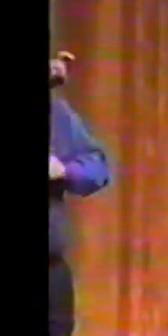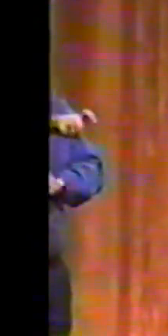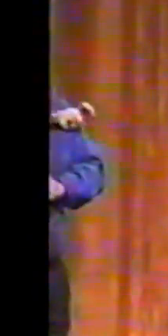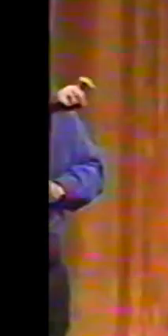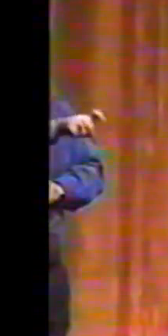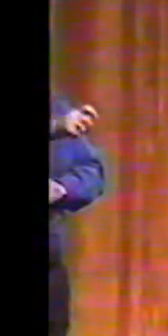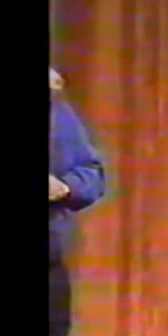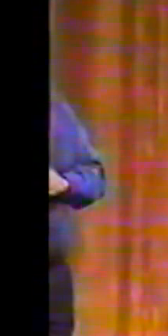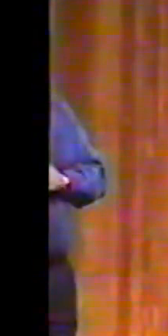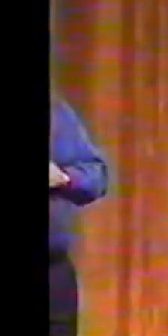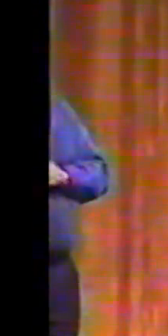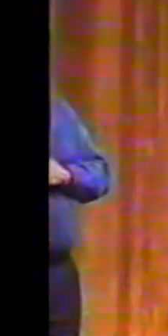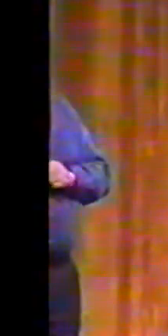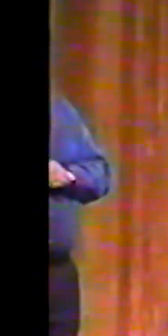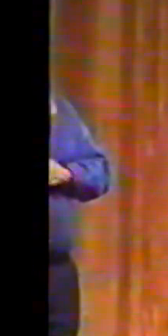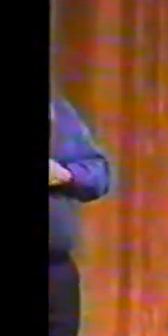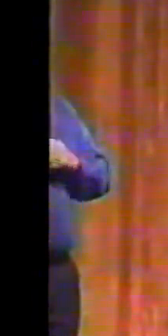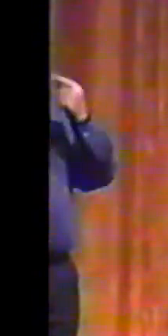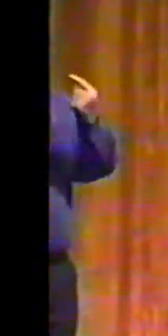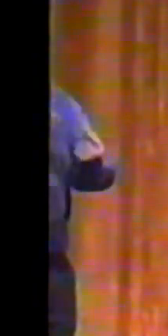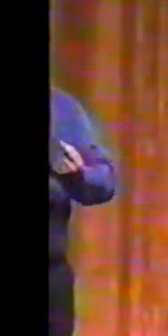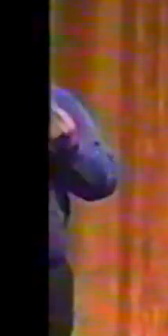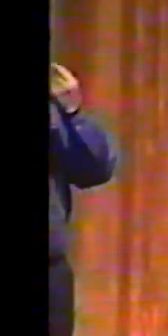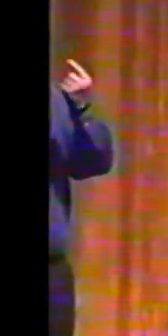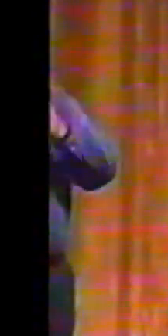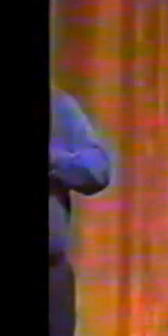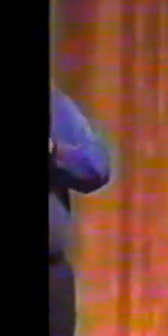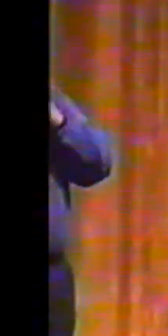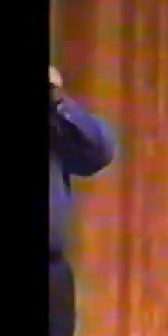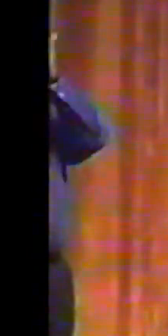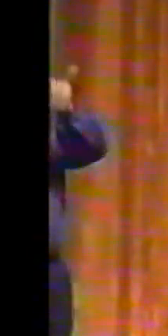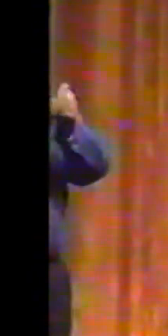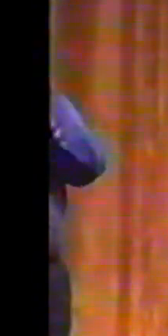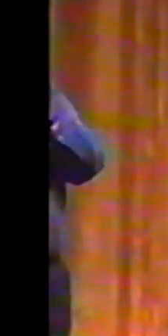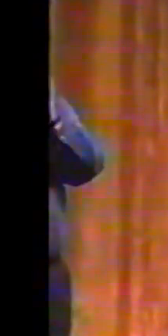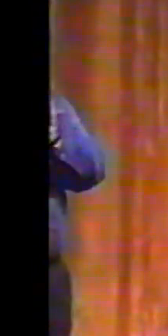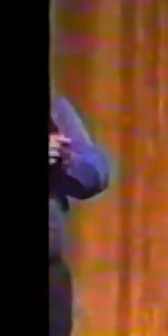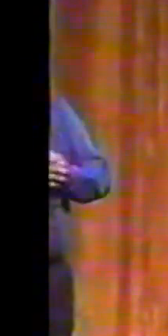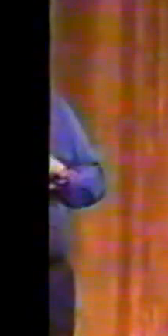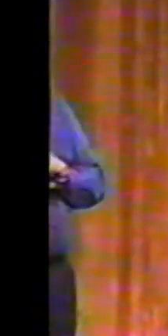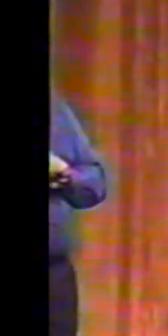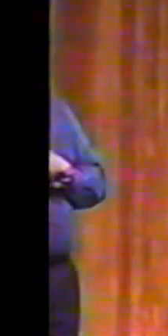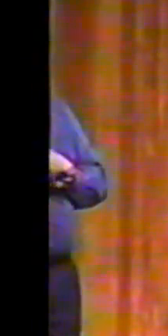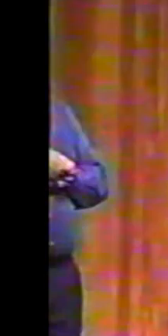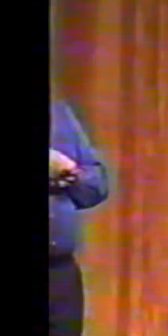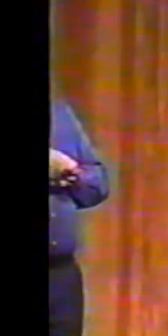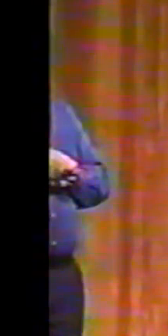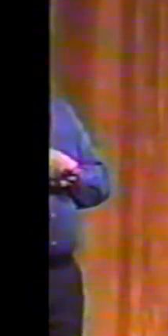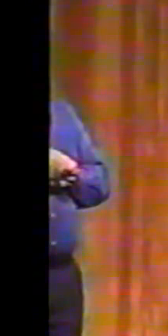every day to try to make sure that the laws get followed. Thank you. Yeah.